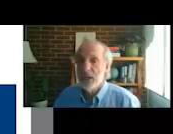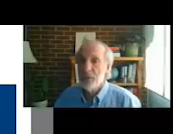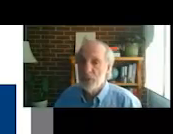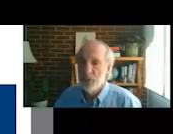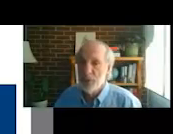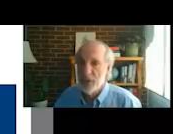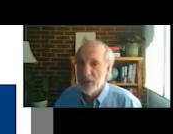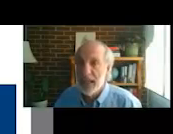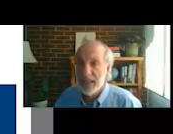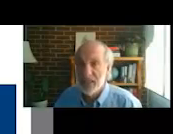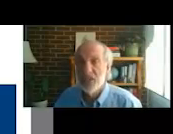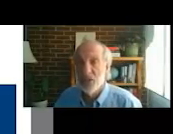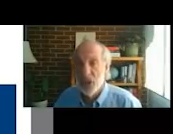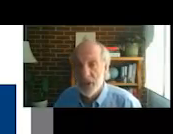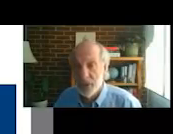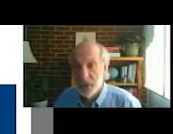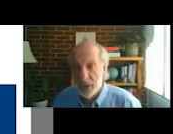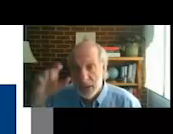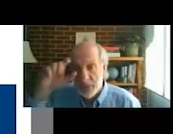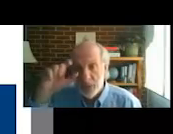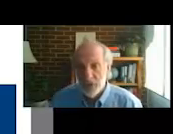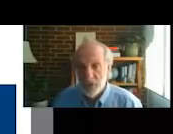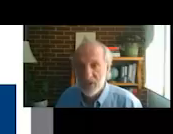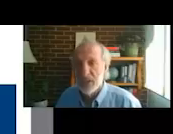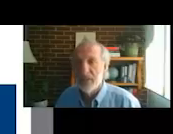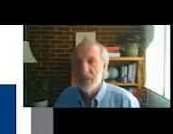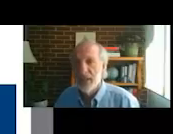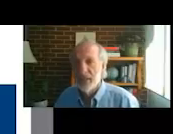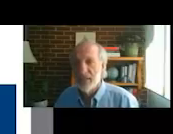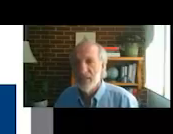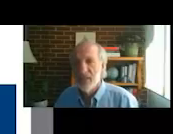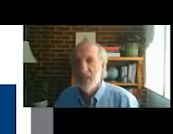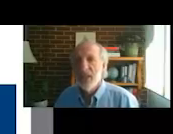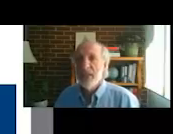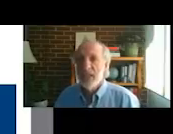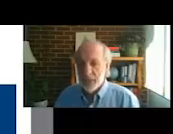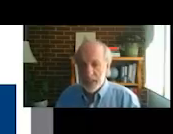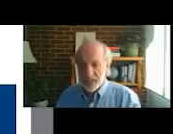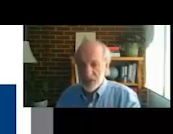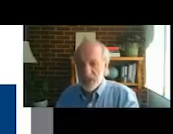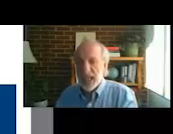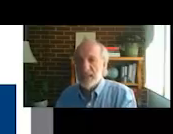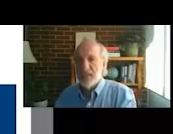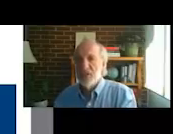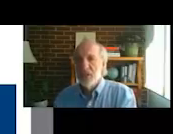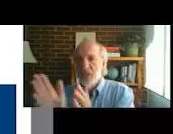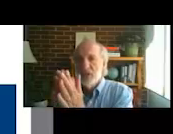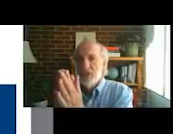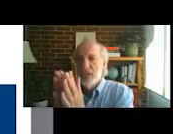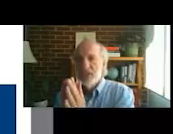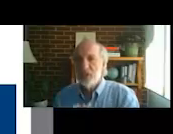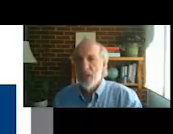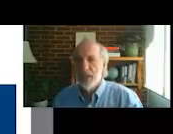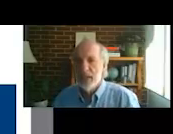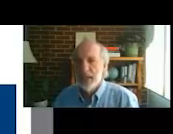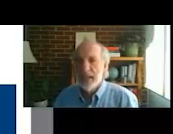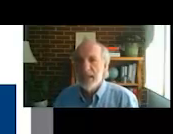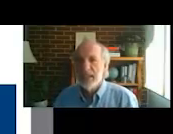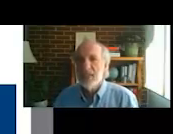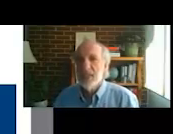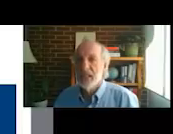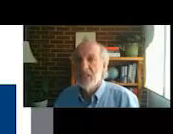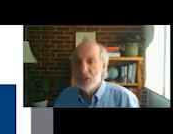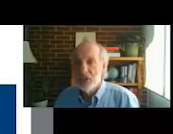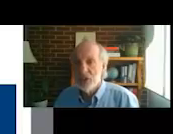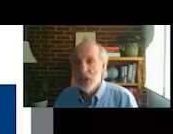hopefully the child will respond glasses on their own. At that point, use the sign for glasses. Then I might distract. Do this one